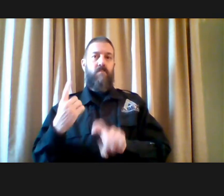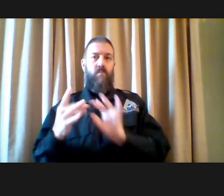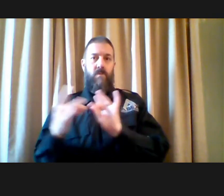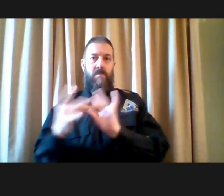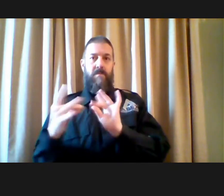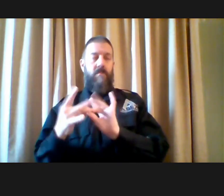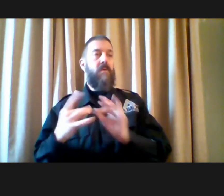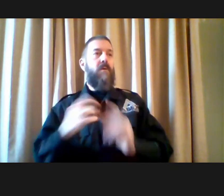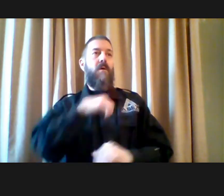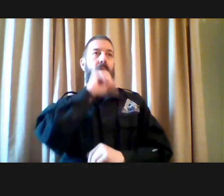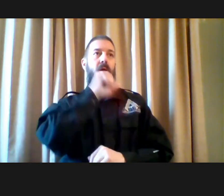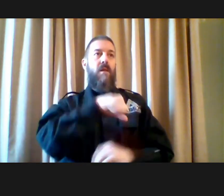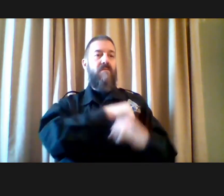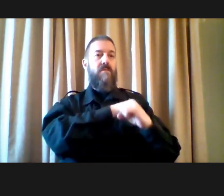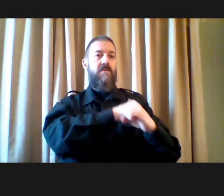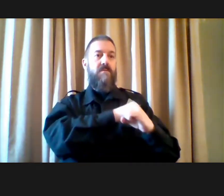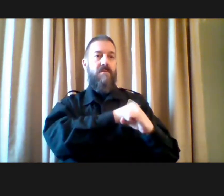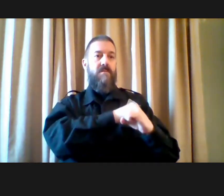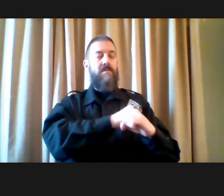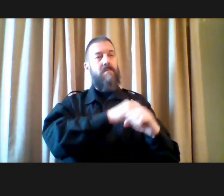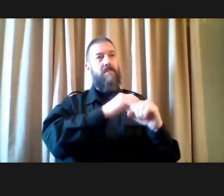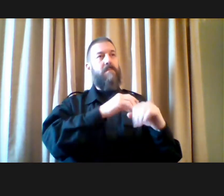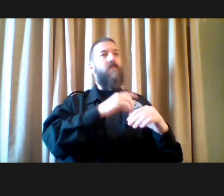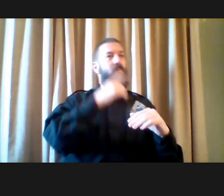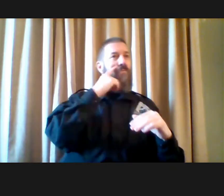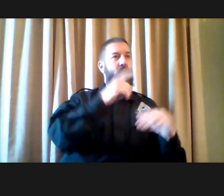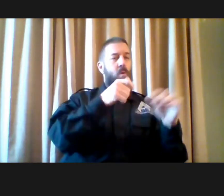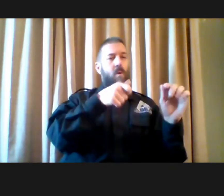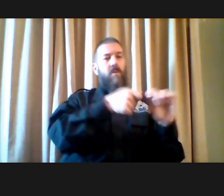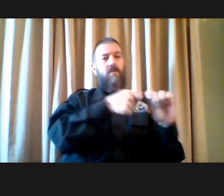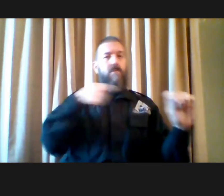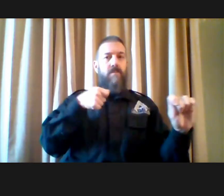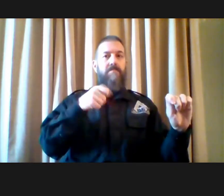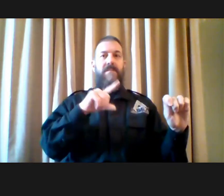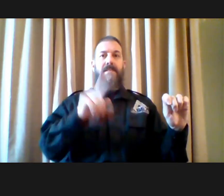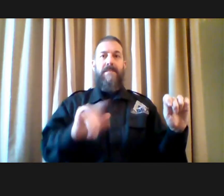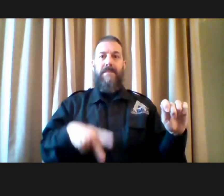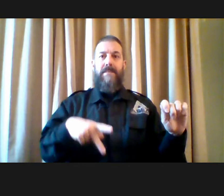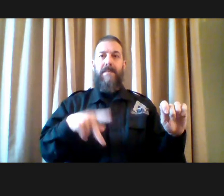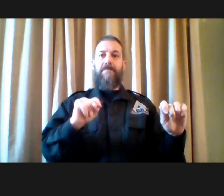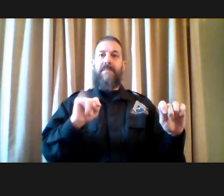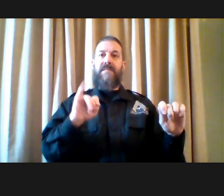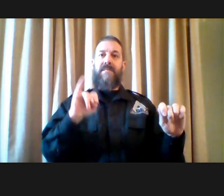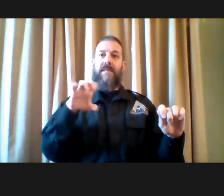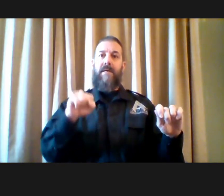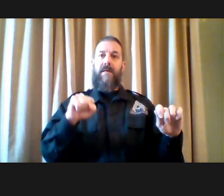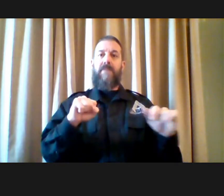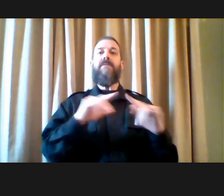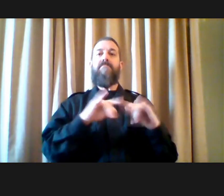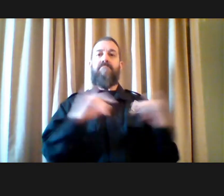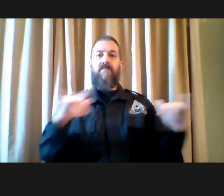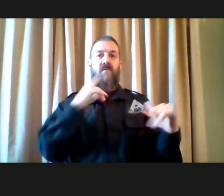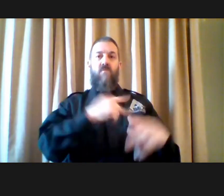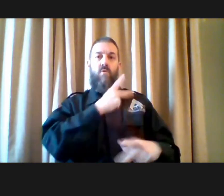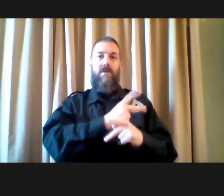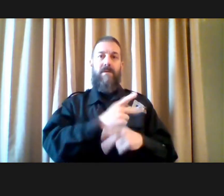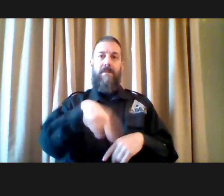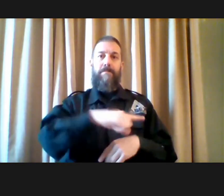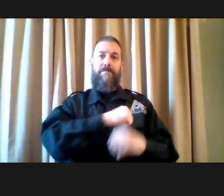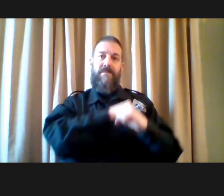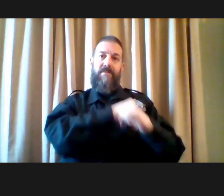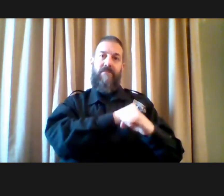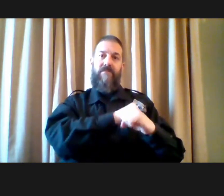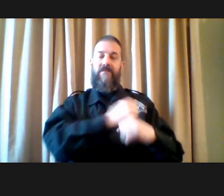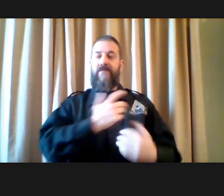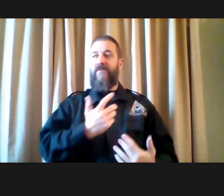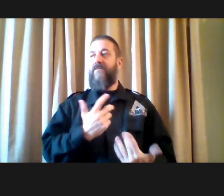all nails and zip ties to keep all the animals safe. Yeah, I learned that one a million years ago, helping a friend move a house